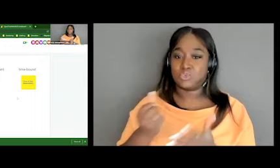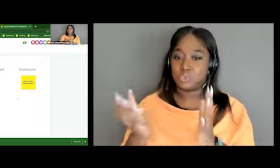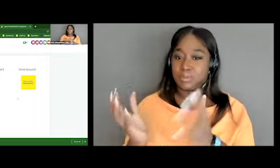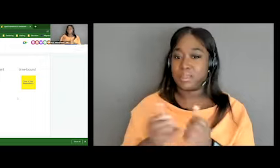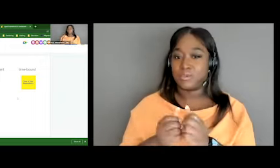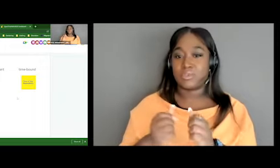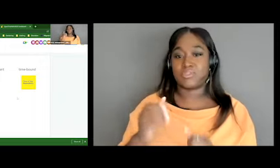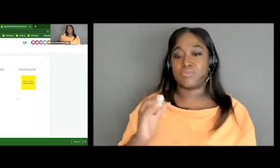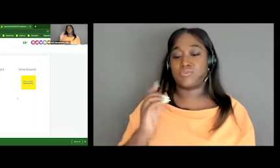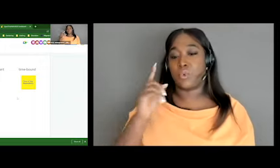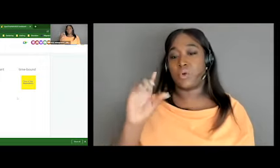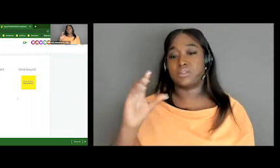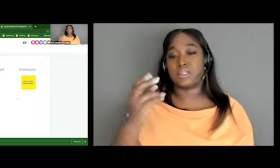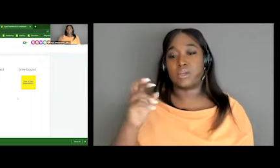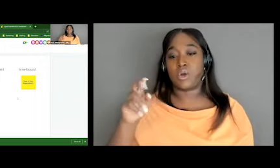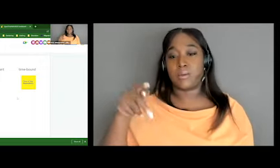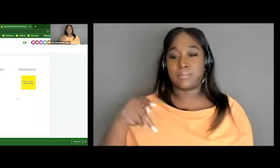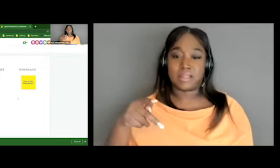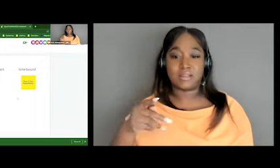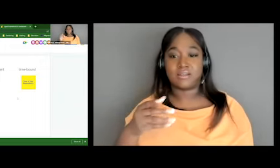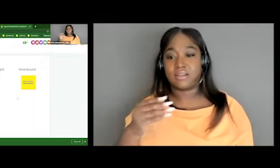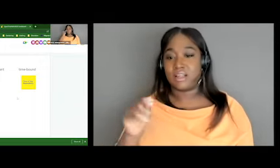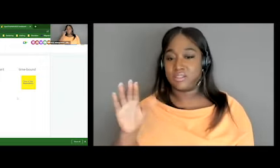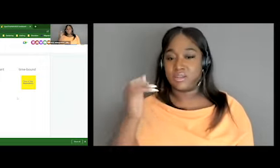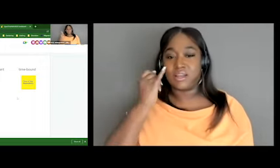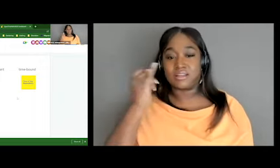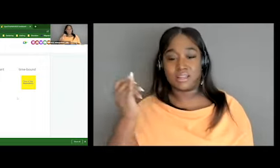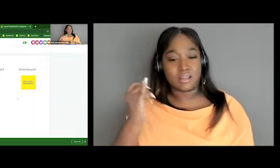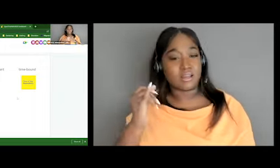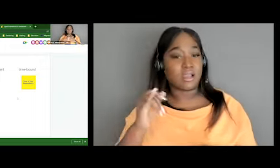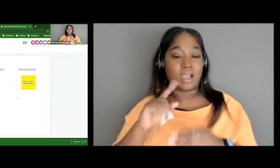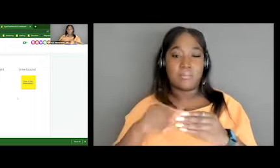they're asking questions that measure the